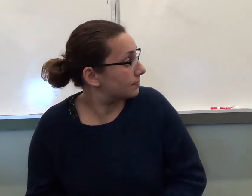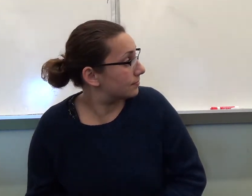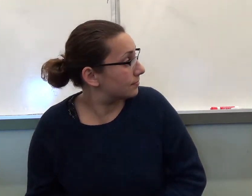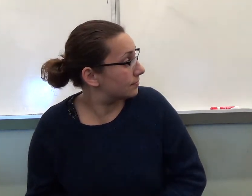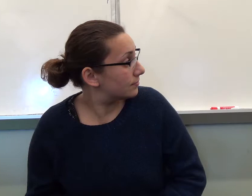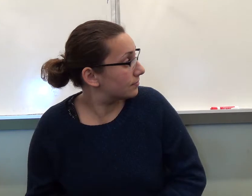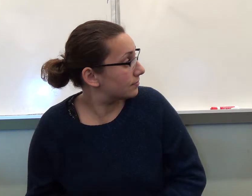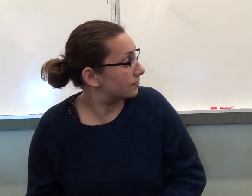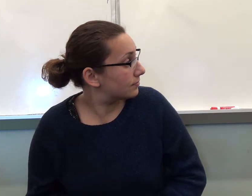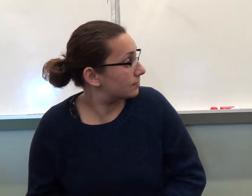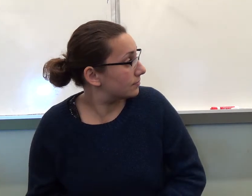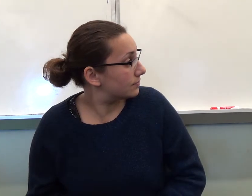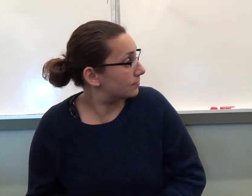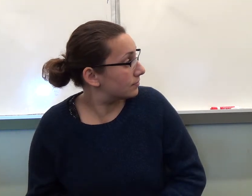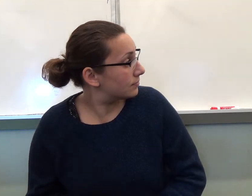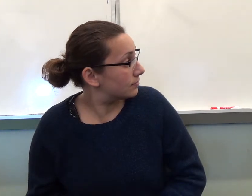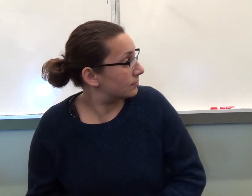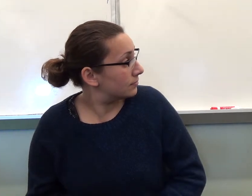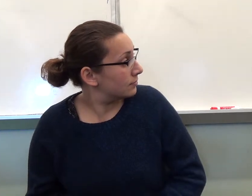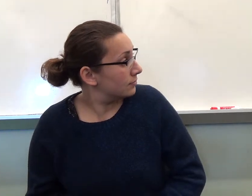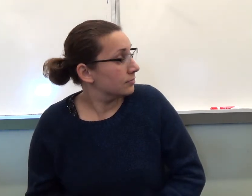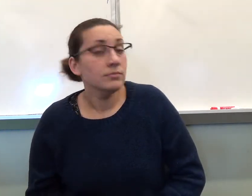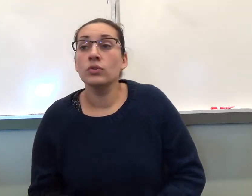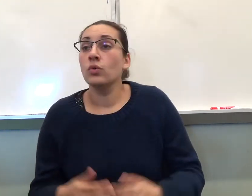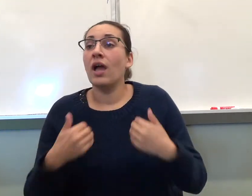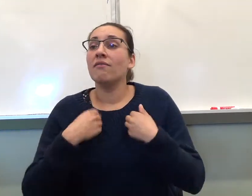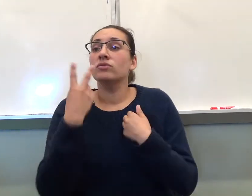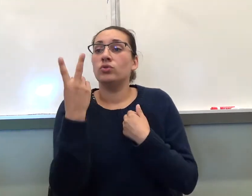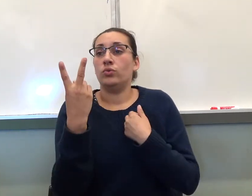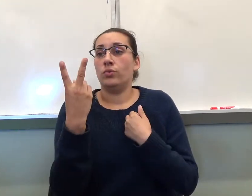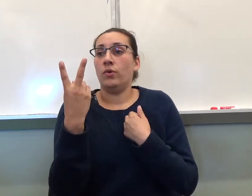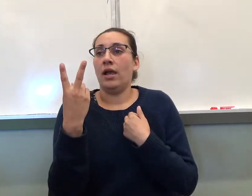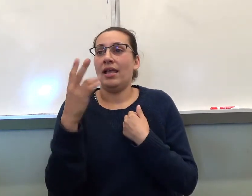Okay, this one, you have 2 of these. This is 18 inches.